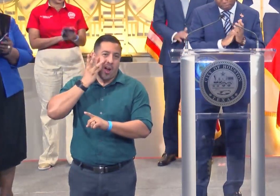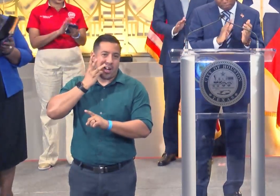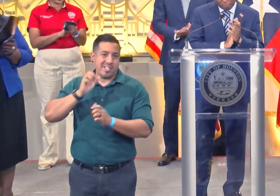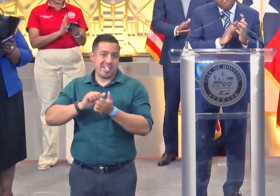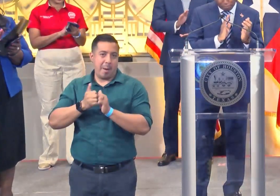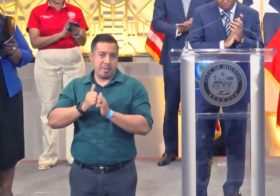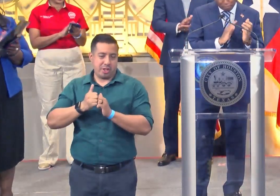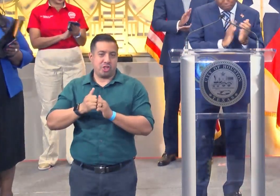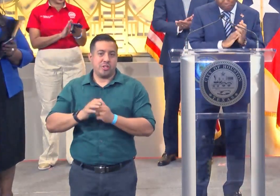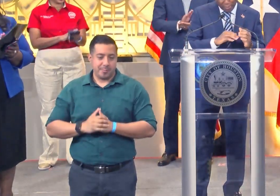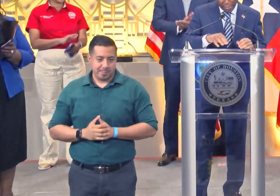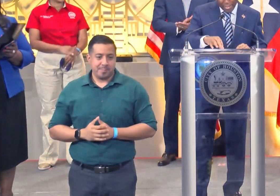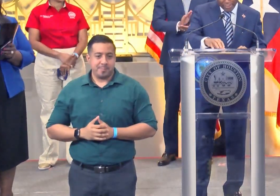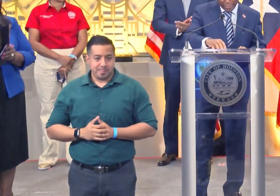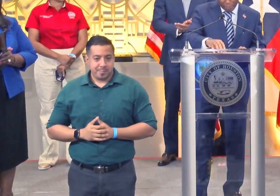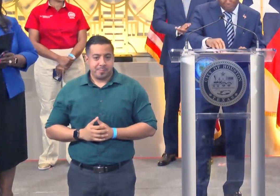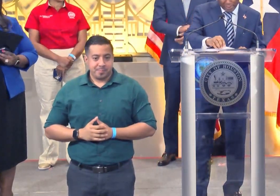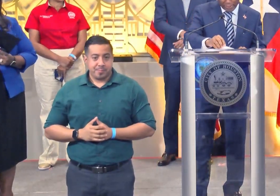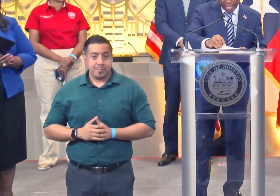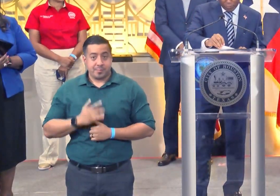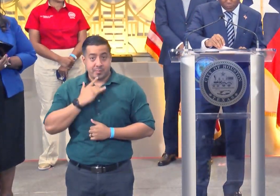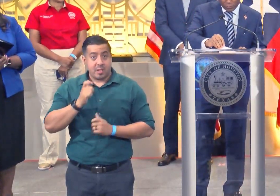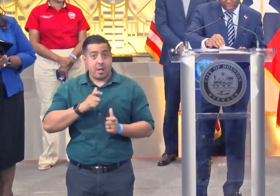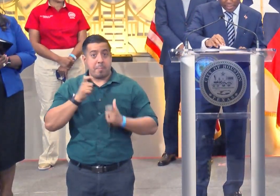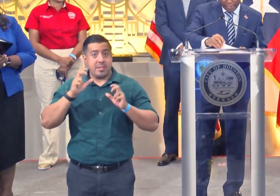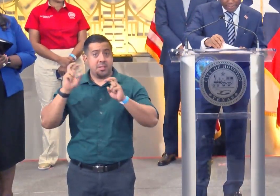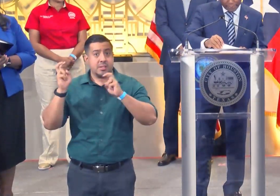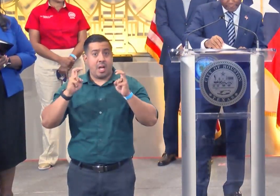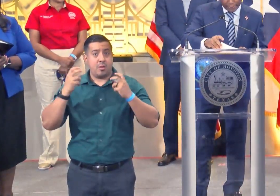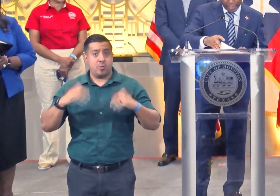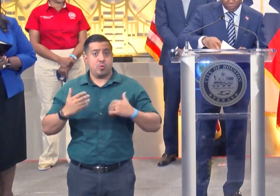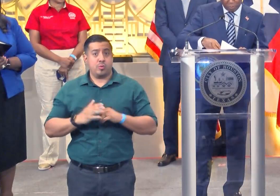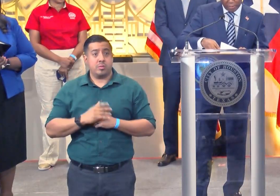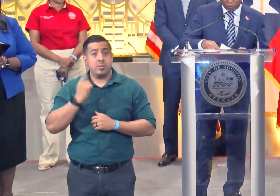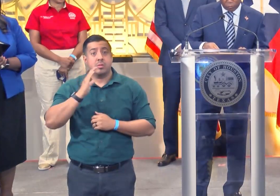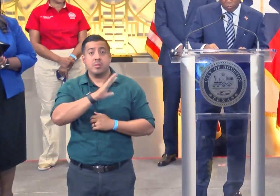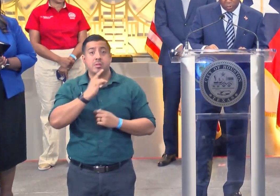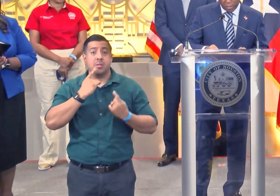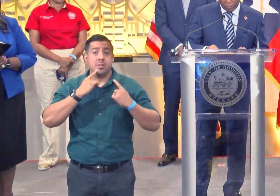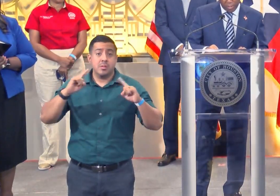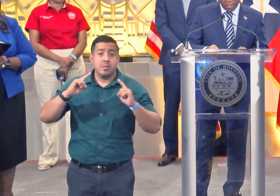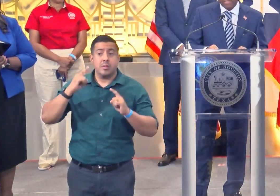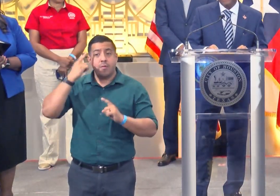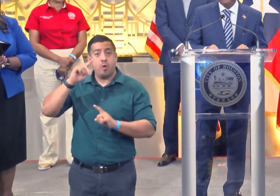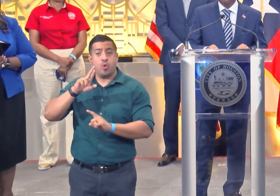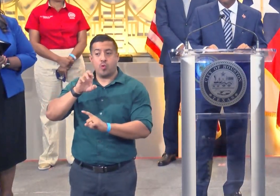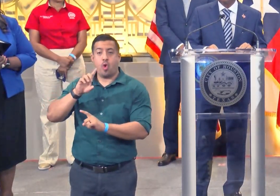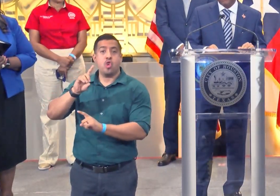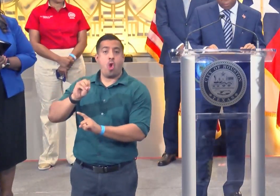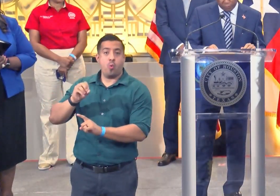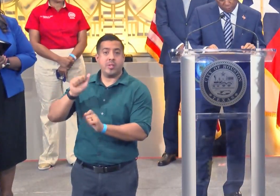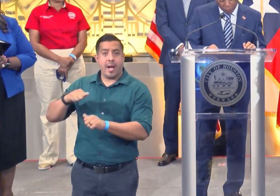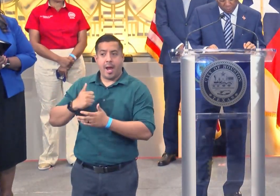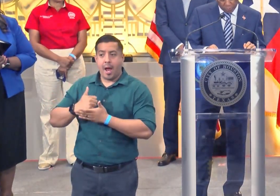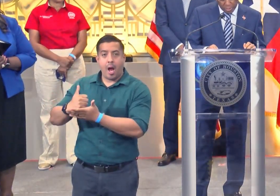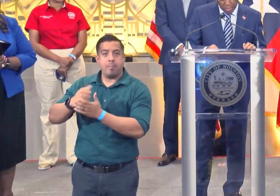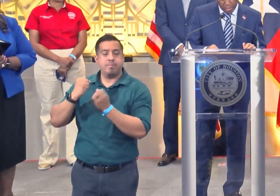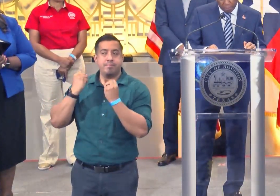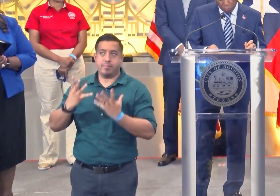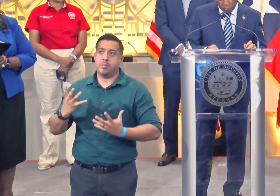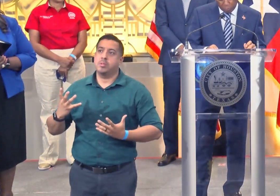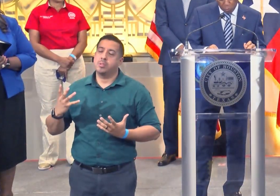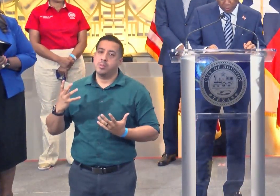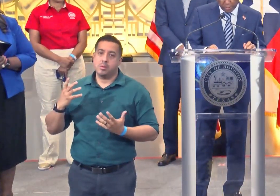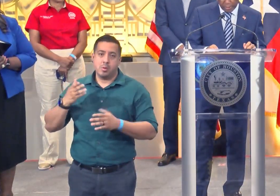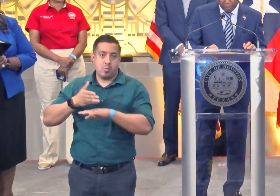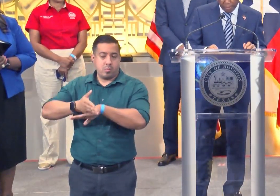Yeah. That's a big title to say that his success means the rodeo can help hundreds of students.